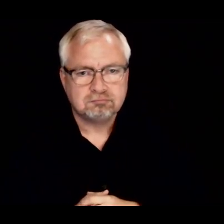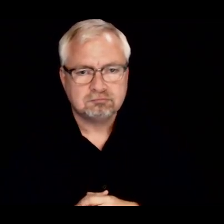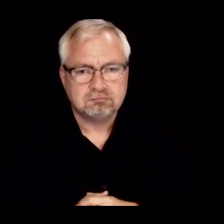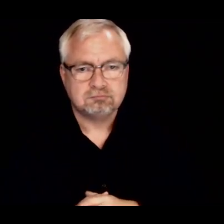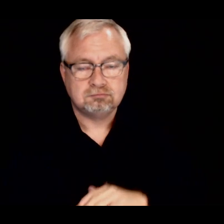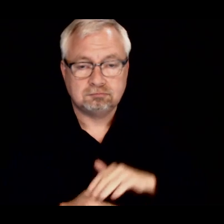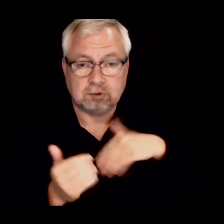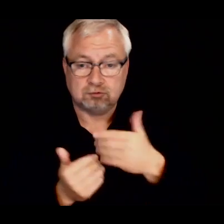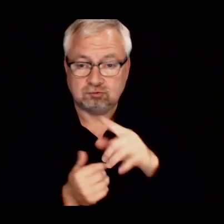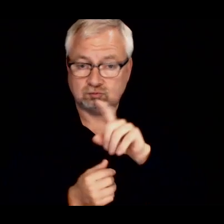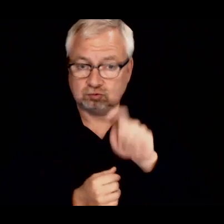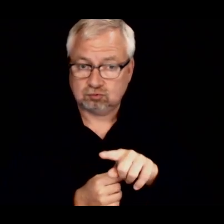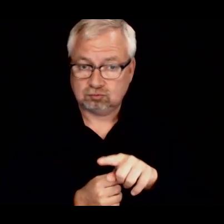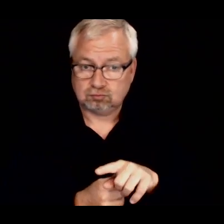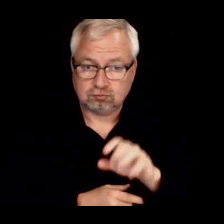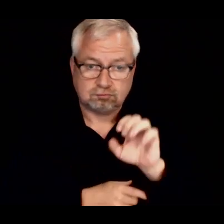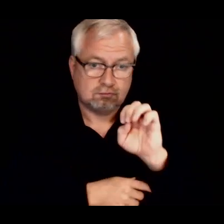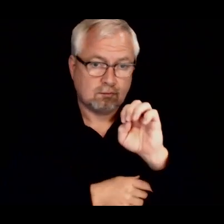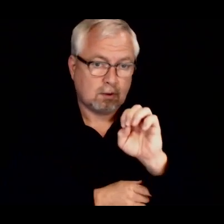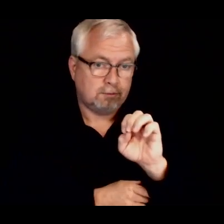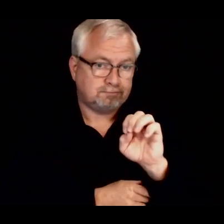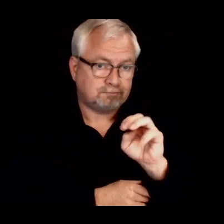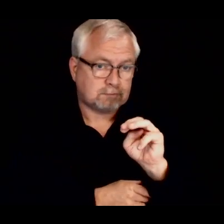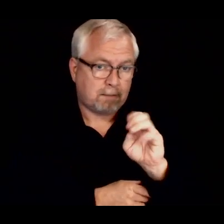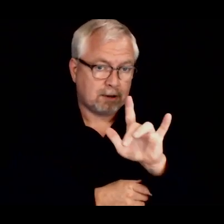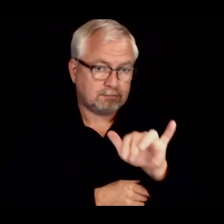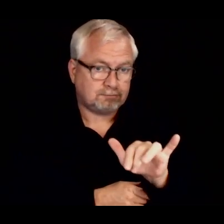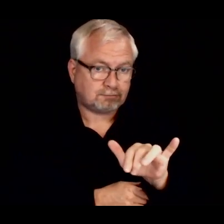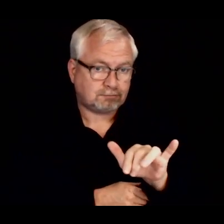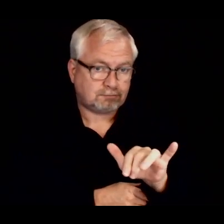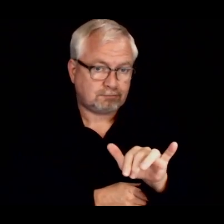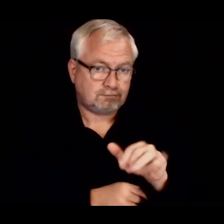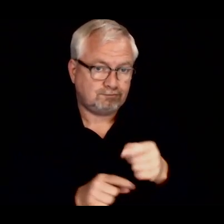of Emily Havoc from Care 11. Your line is open.